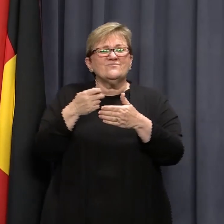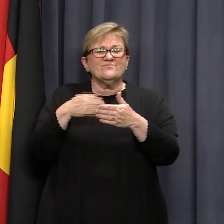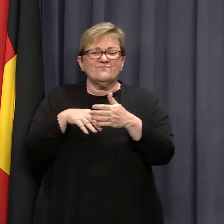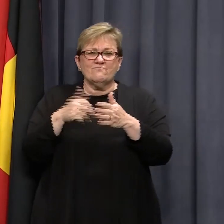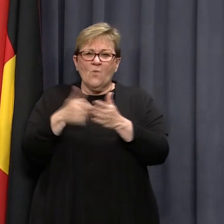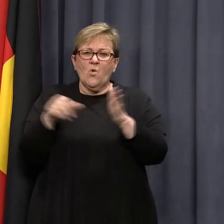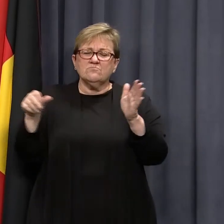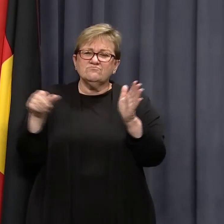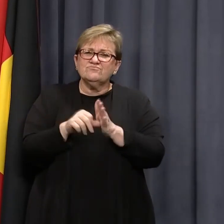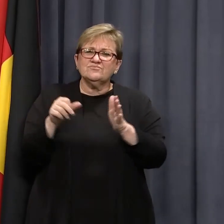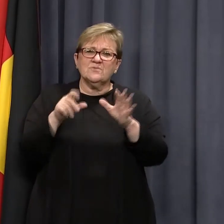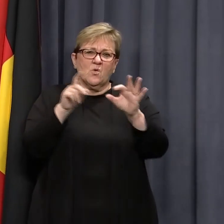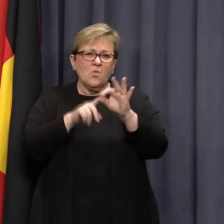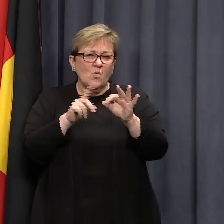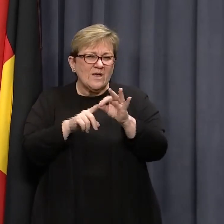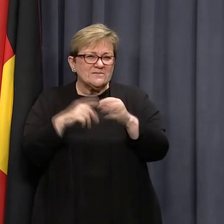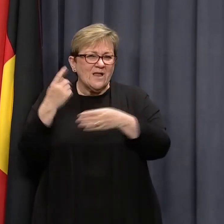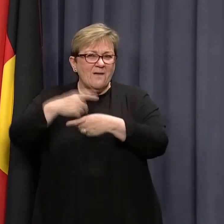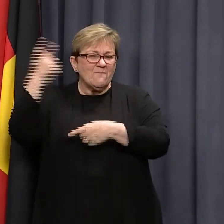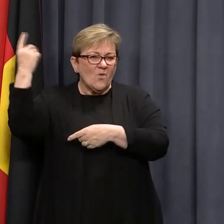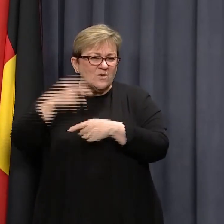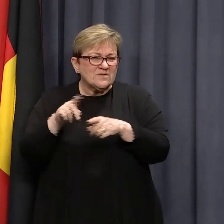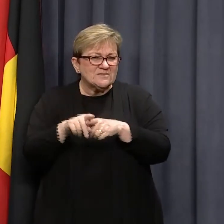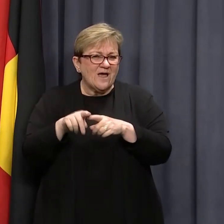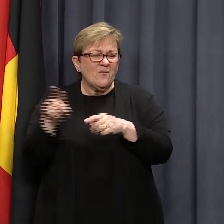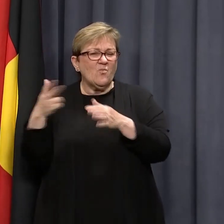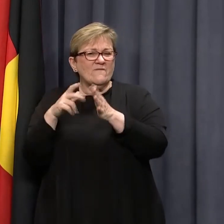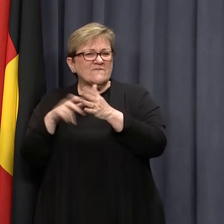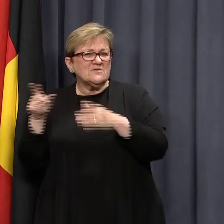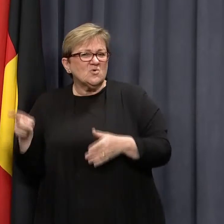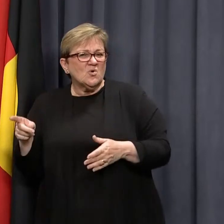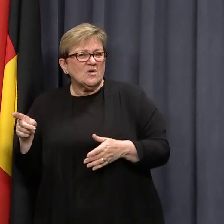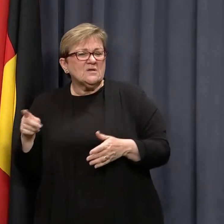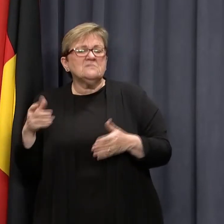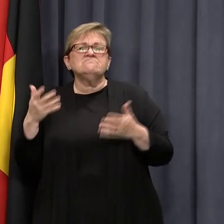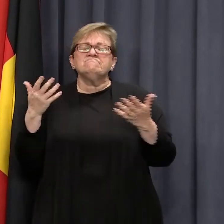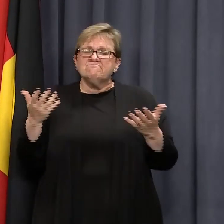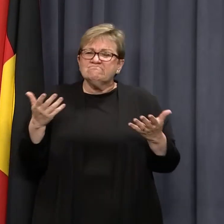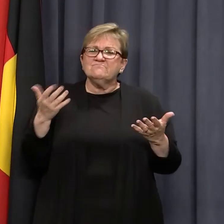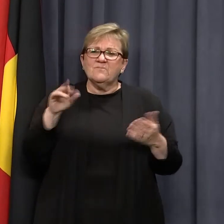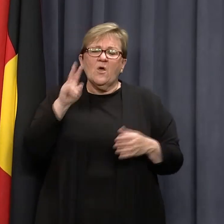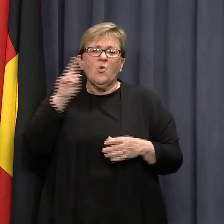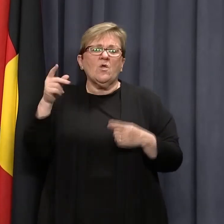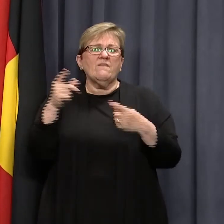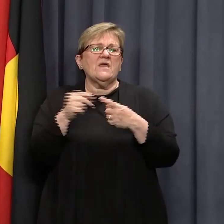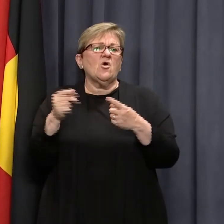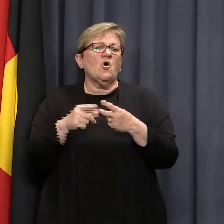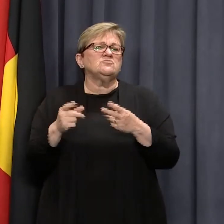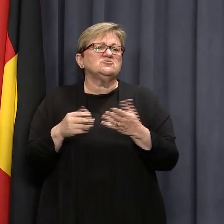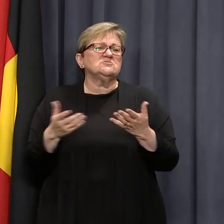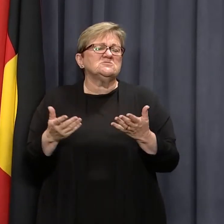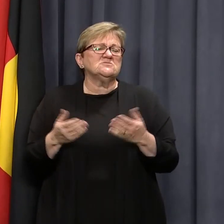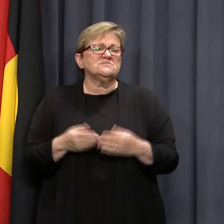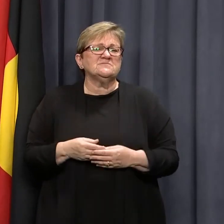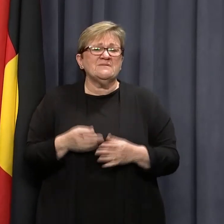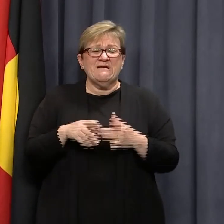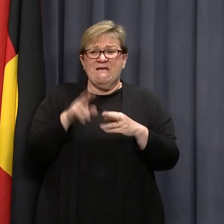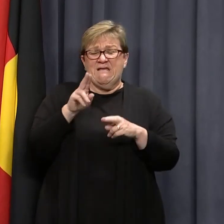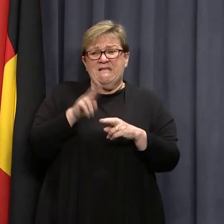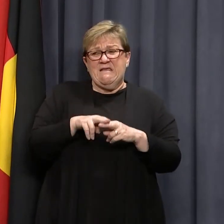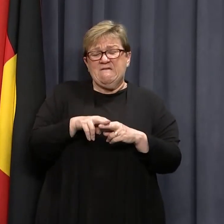tightening up of the Queensland border towards Victoria. They'll be obviously looking at their options at the moment, and obviously if